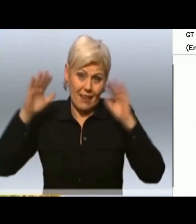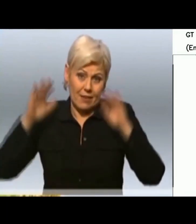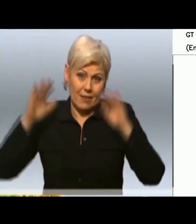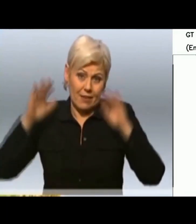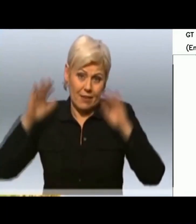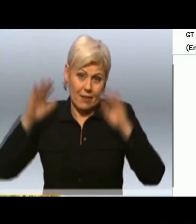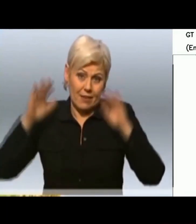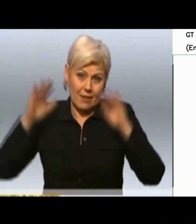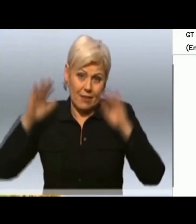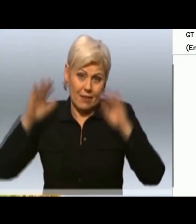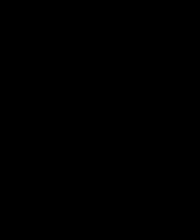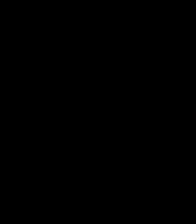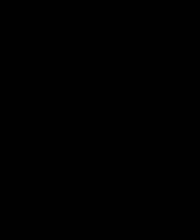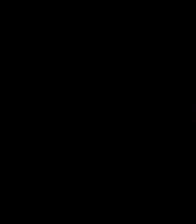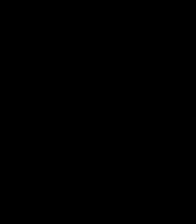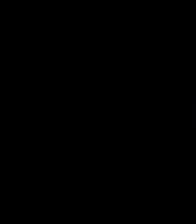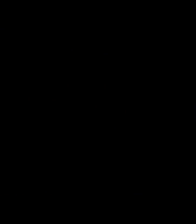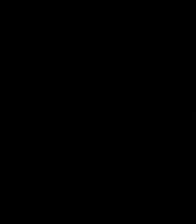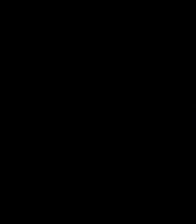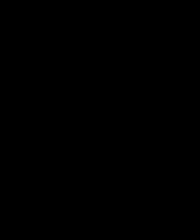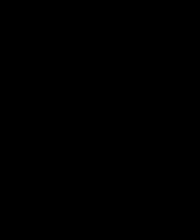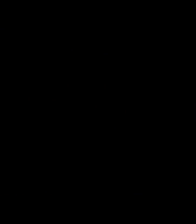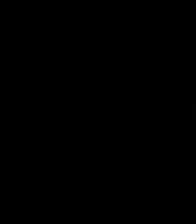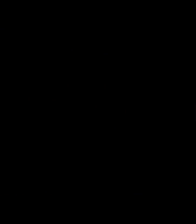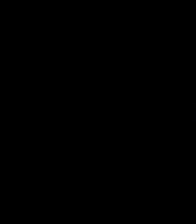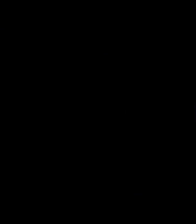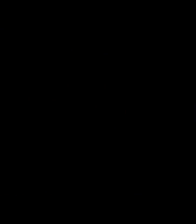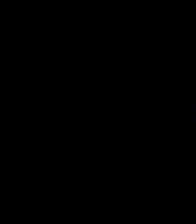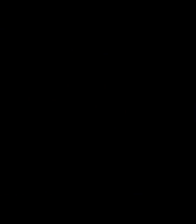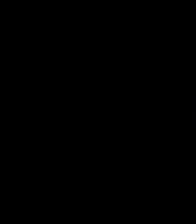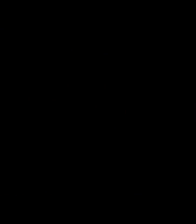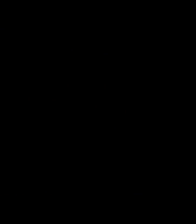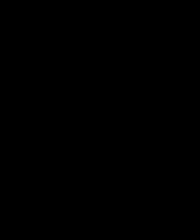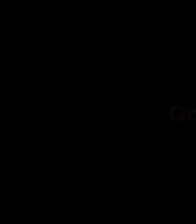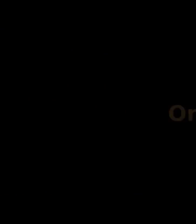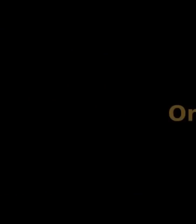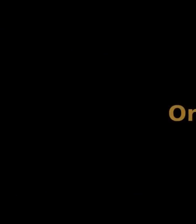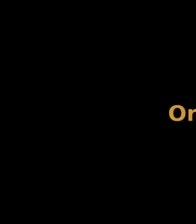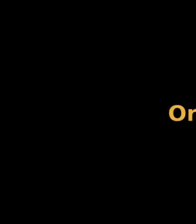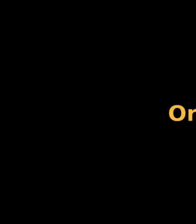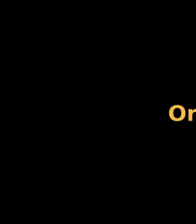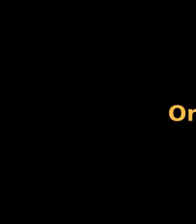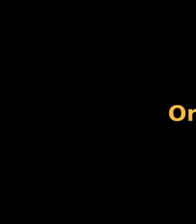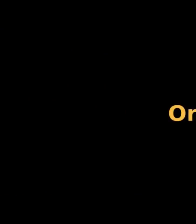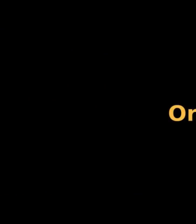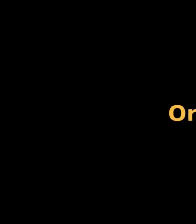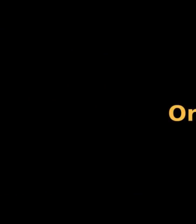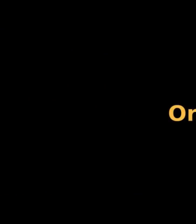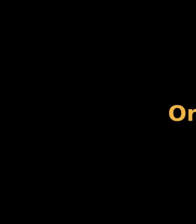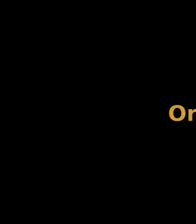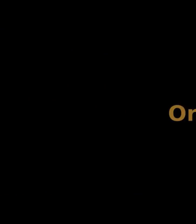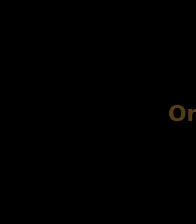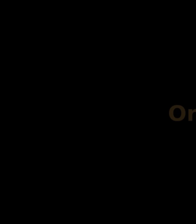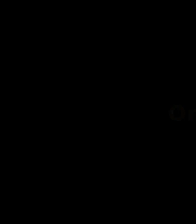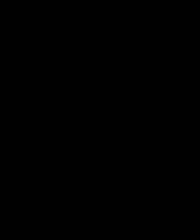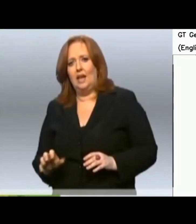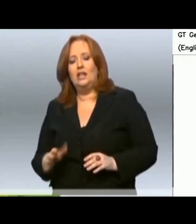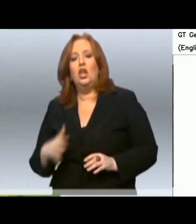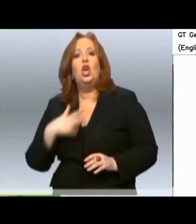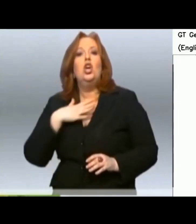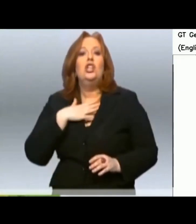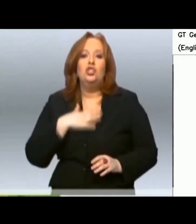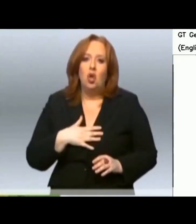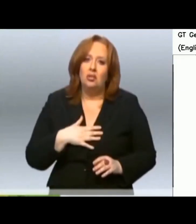can be seen from these examples, our progressive transformer SLP model produces visually pleasing and realistic sign, with a